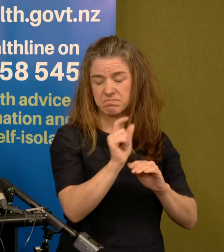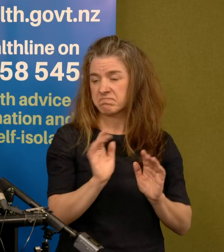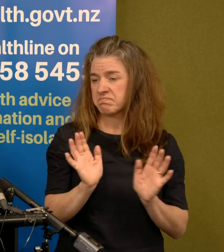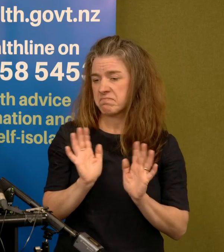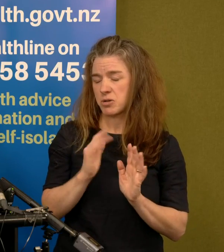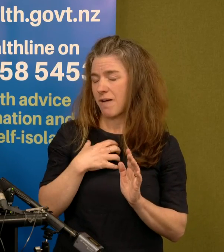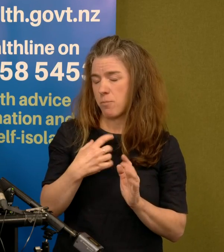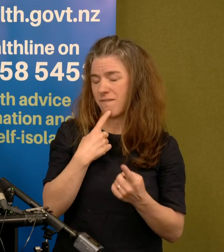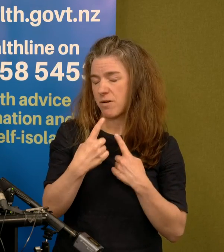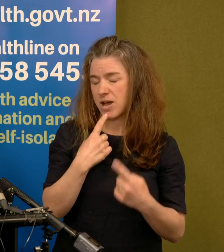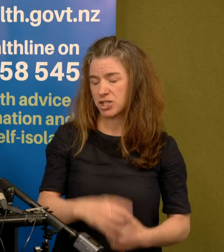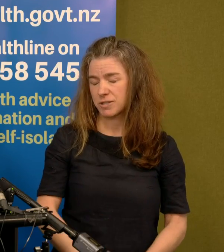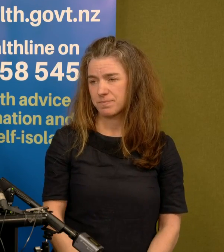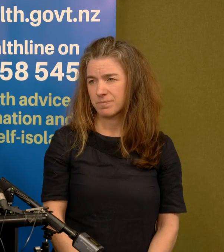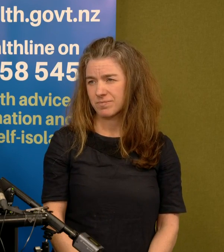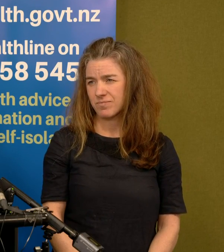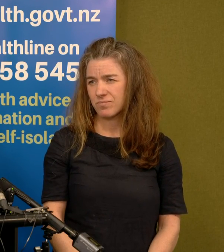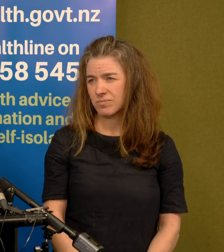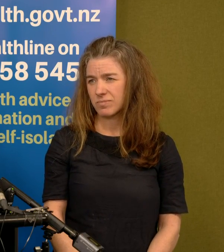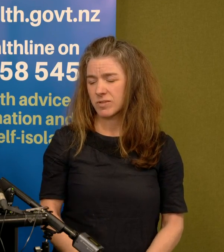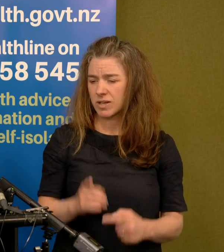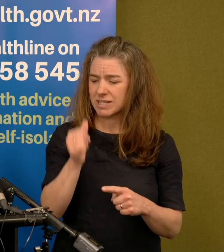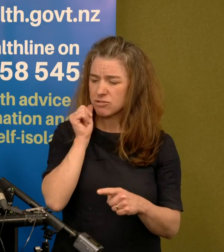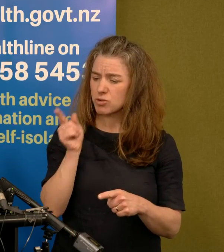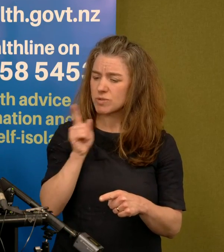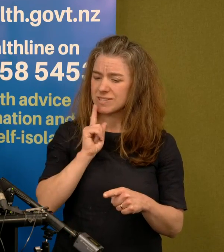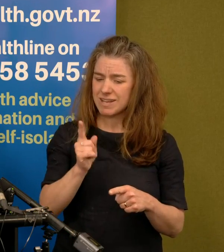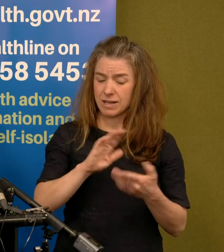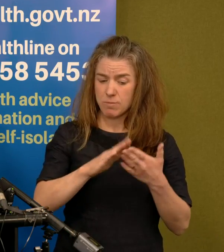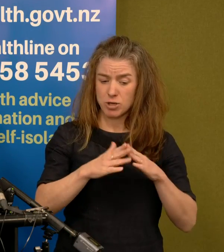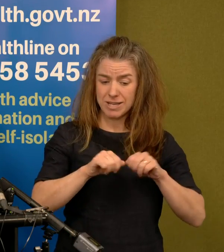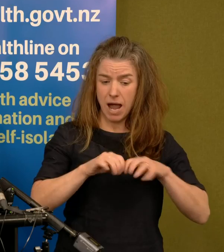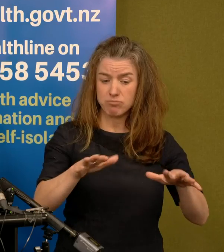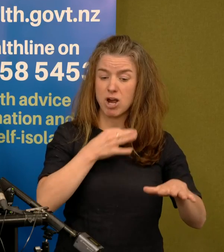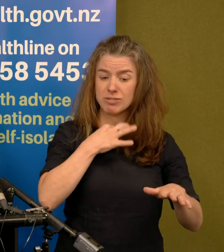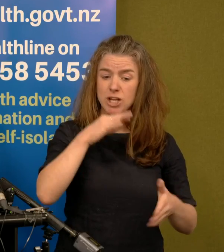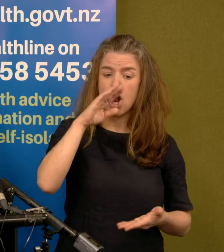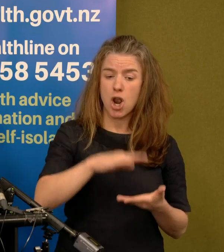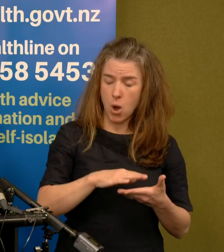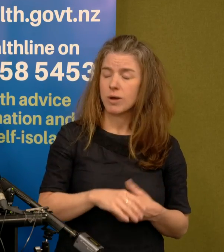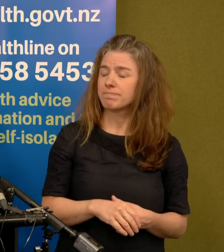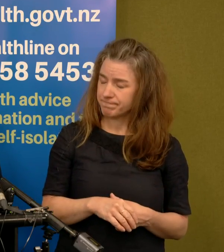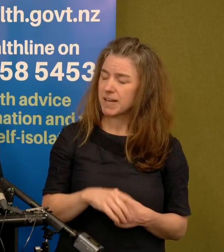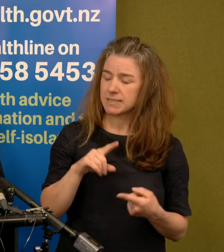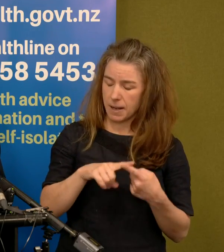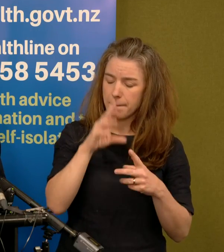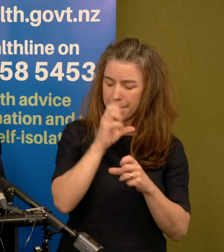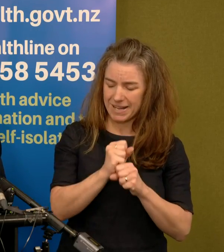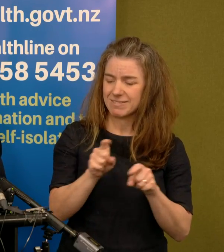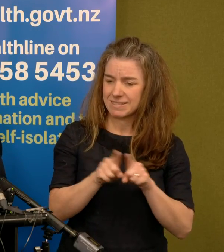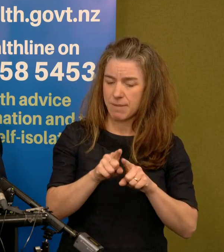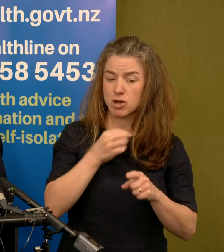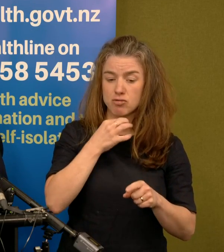information I have. Yesterday you said that the chances of community outbreak were low. Do you still believe that? Yes, and I started off with that as one of my comments. In the